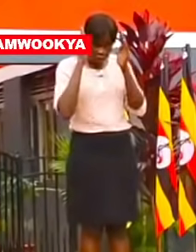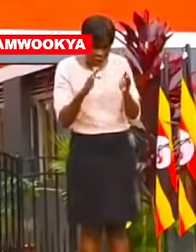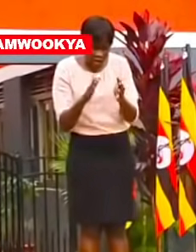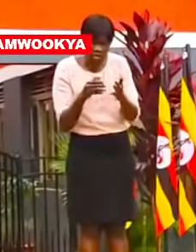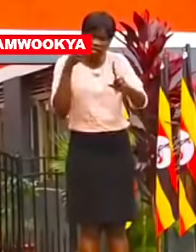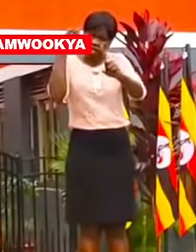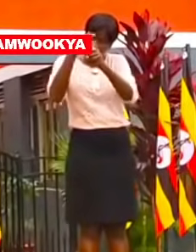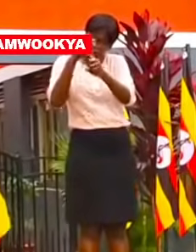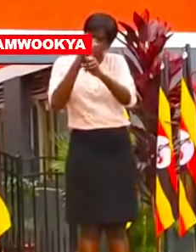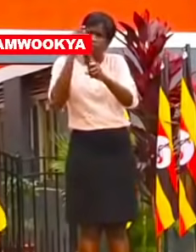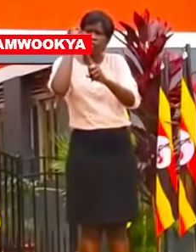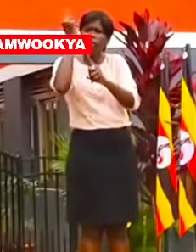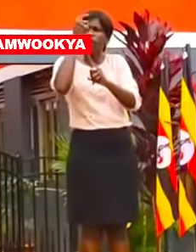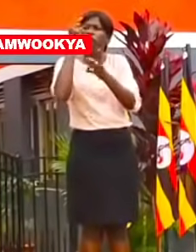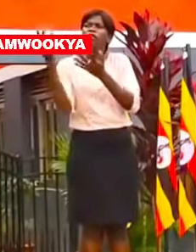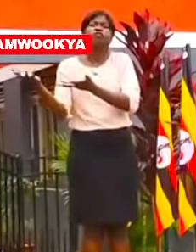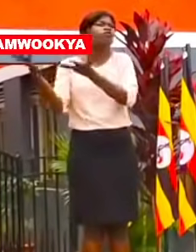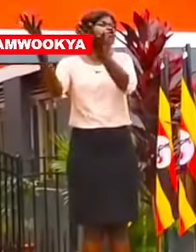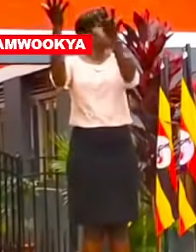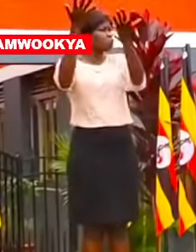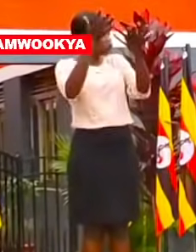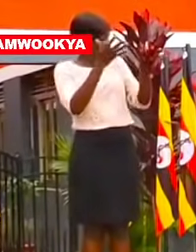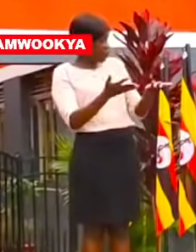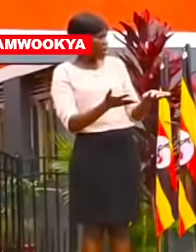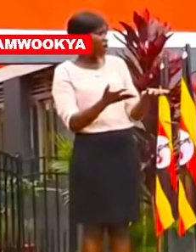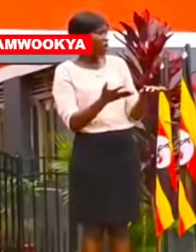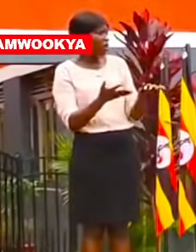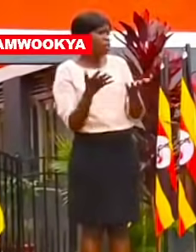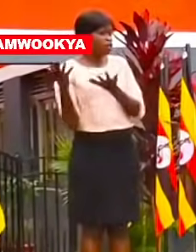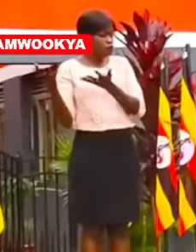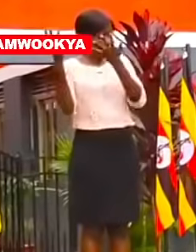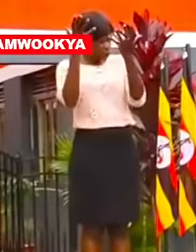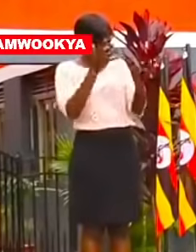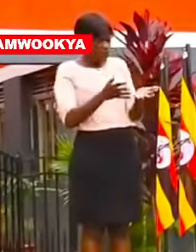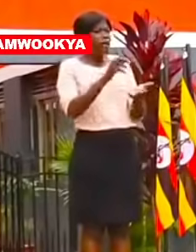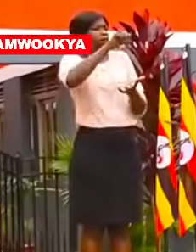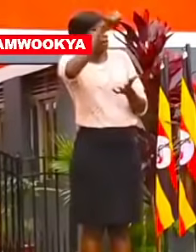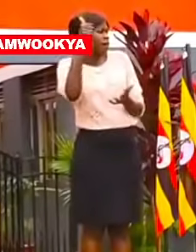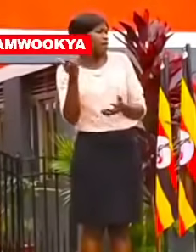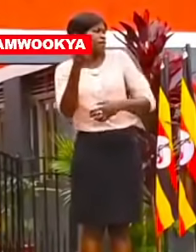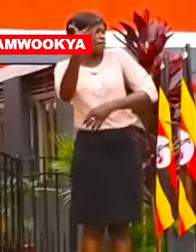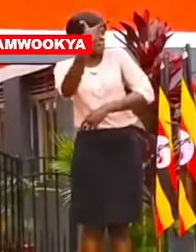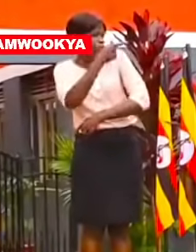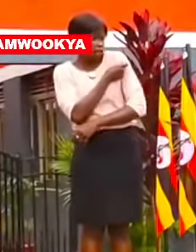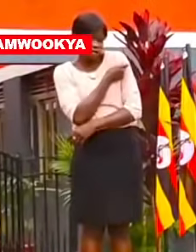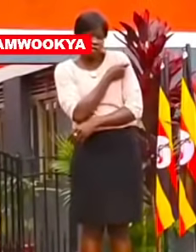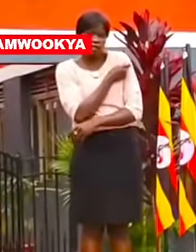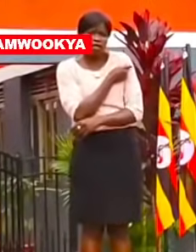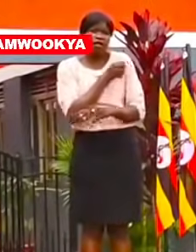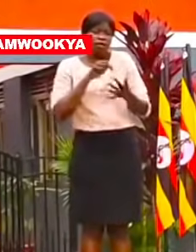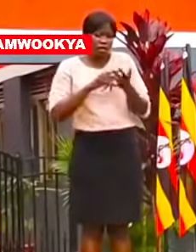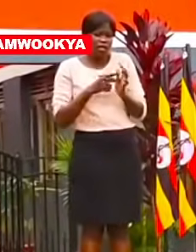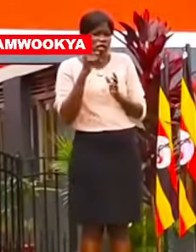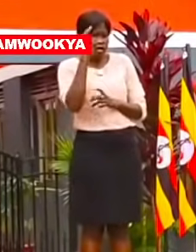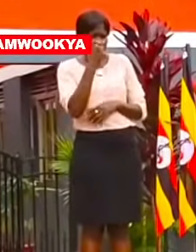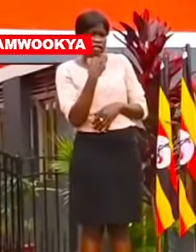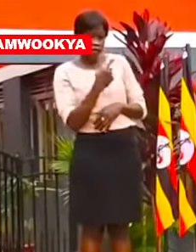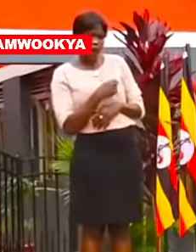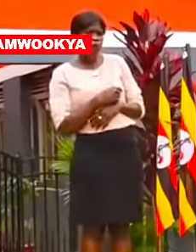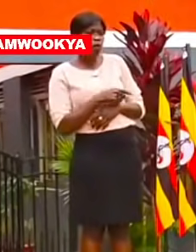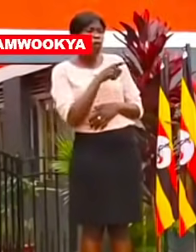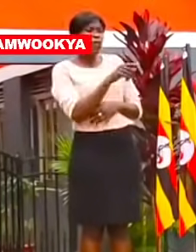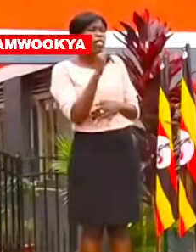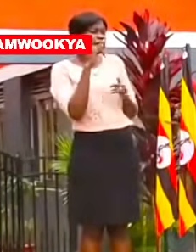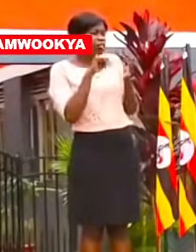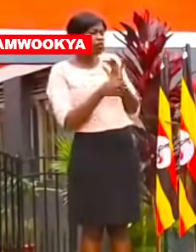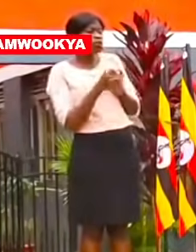nkubanja gavumenti eritte eddagala. Tiwokyetabamu naawe nga Speaker naye kiba kyeyongera amaanyi gavumenti nemanya nti ensonga eno eri serious.